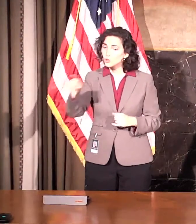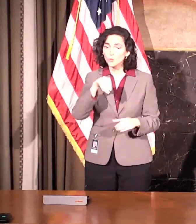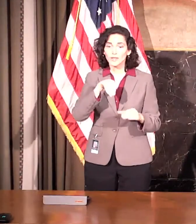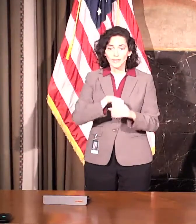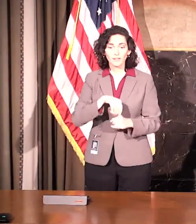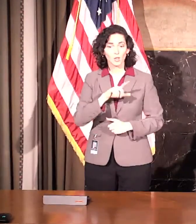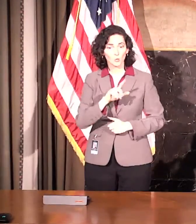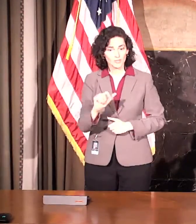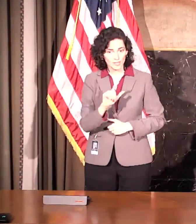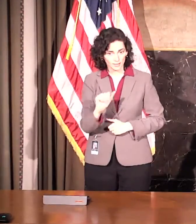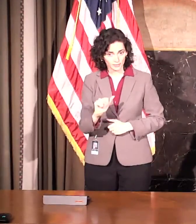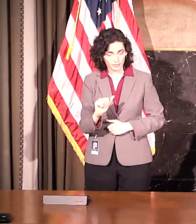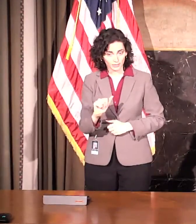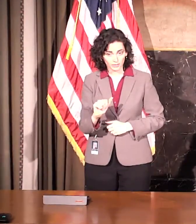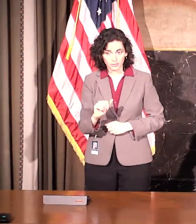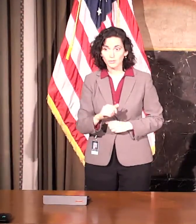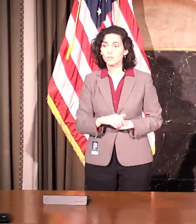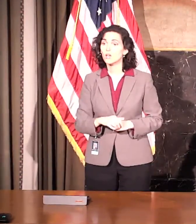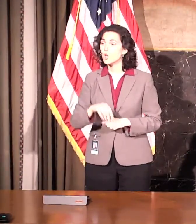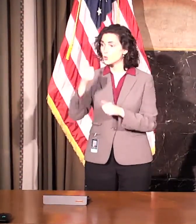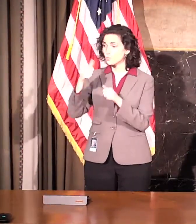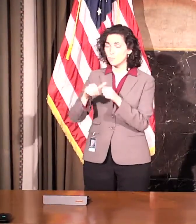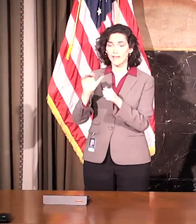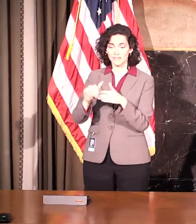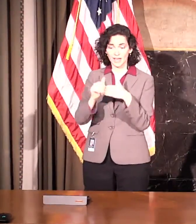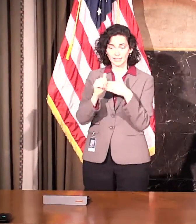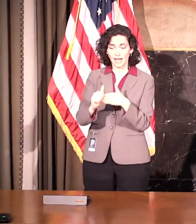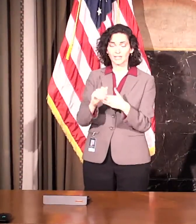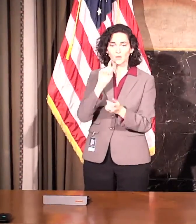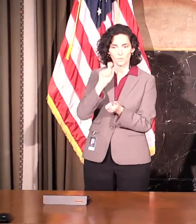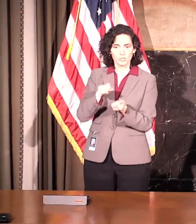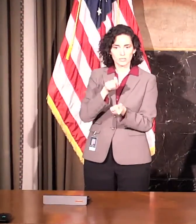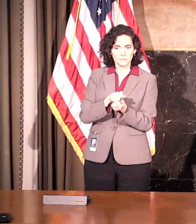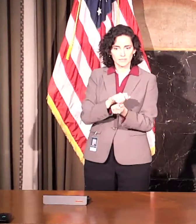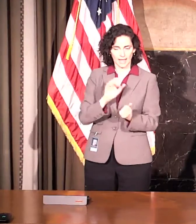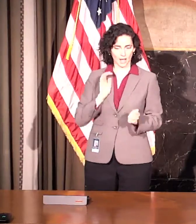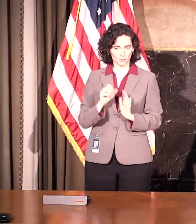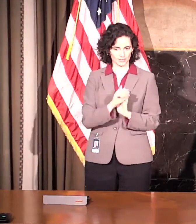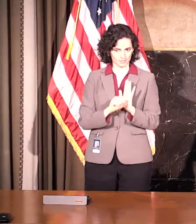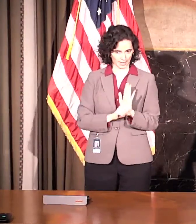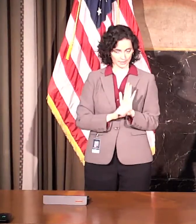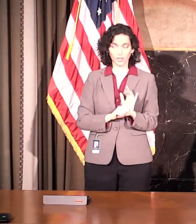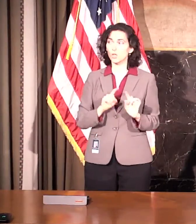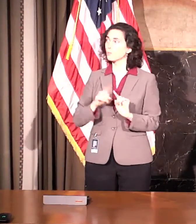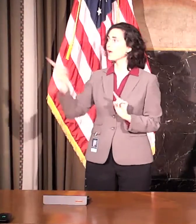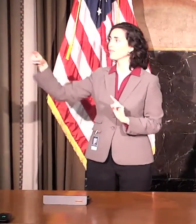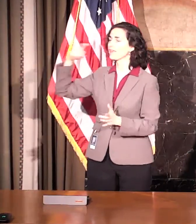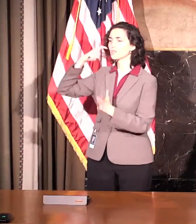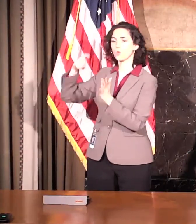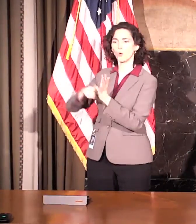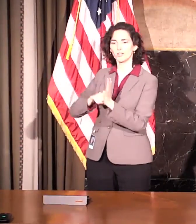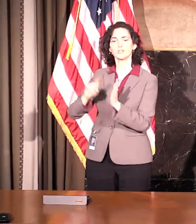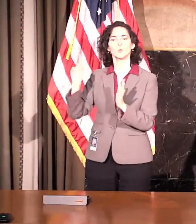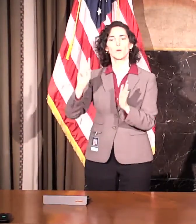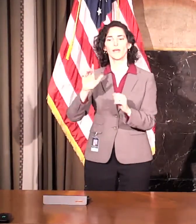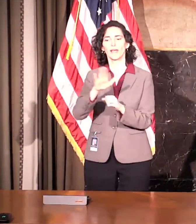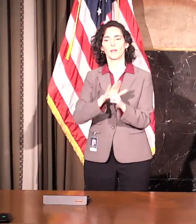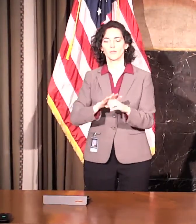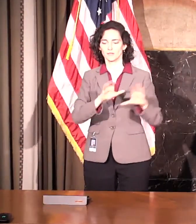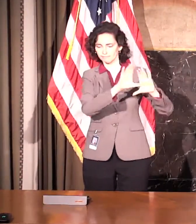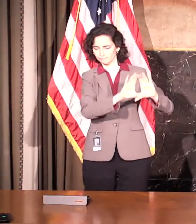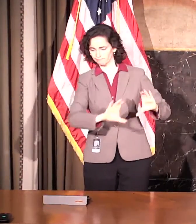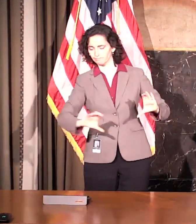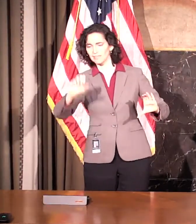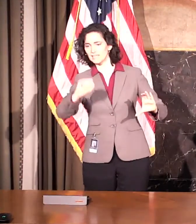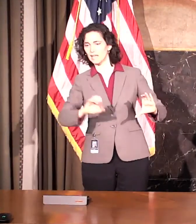And I will remind you that is state-specific guidance, but they're seeing it across the Sun Belt and in most parts of the country right